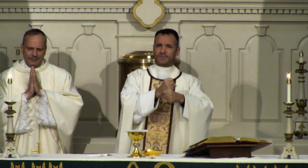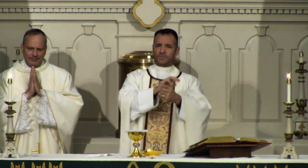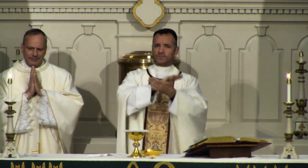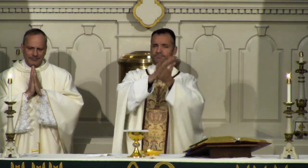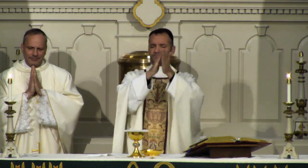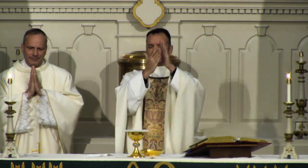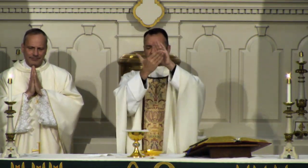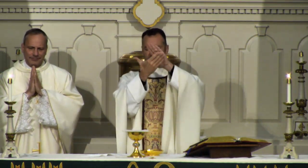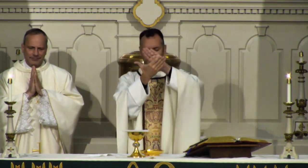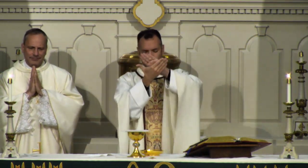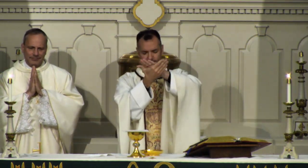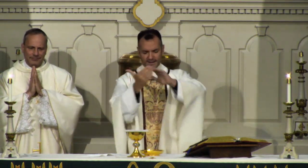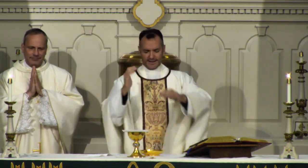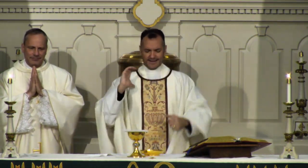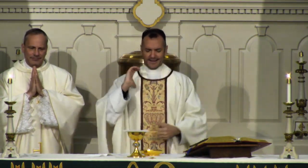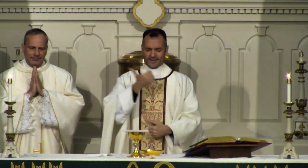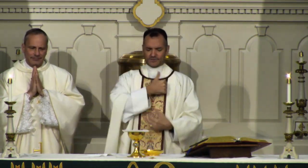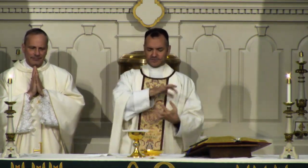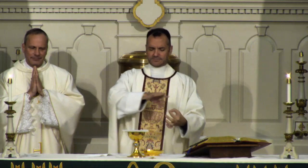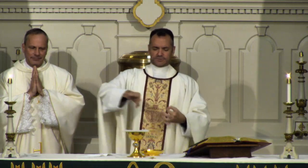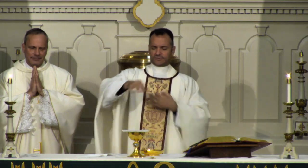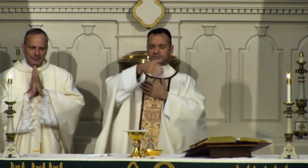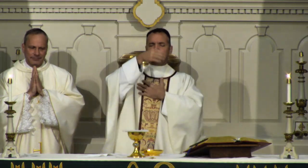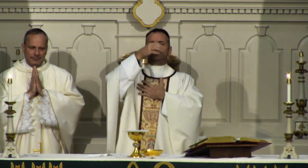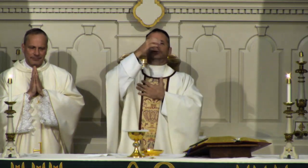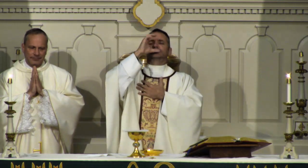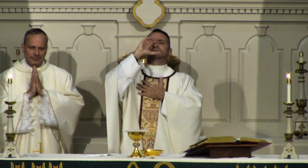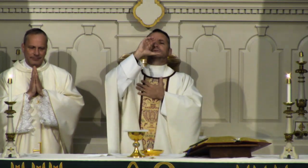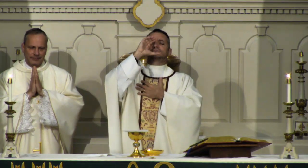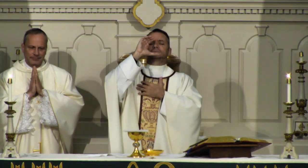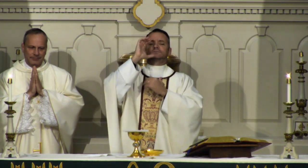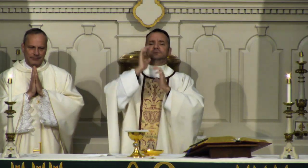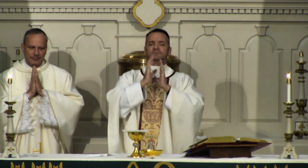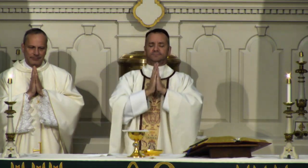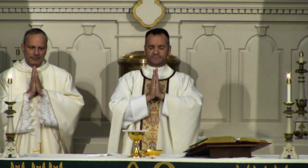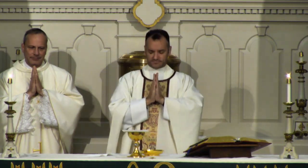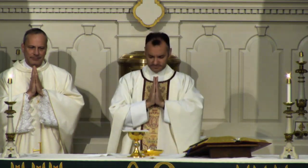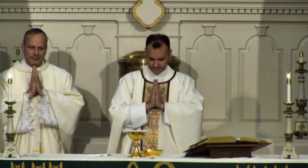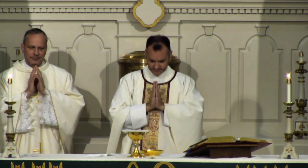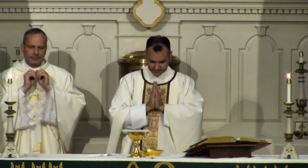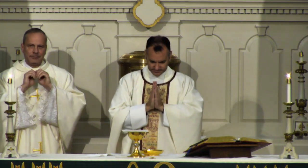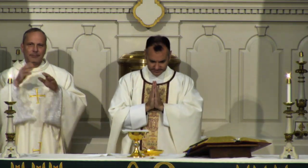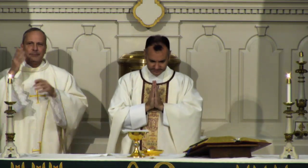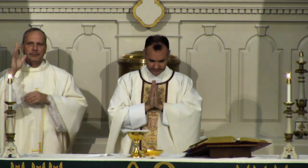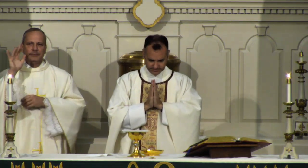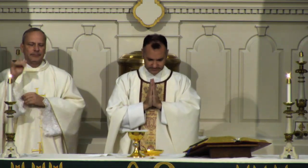human hands. It will become our spiritual drink. Blessed be God.